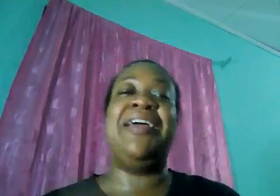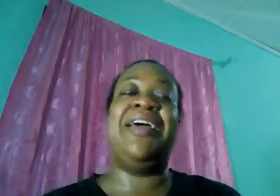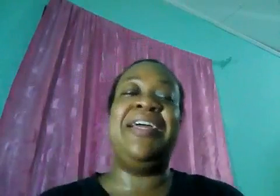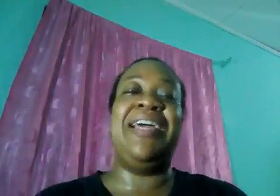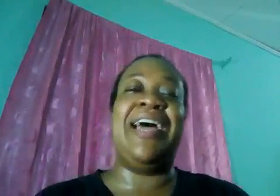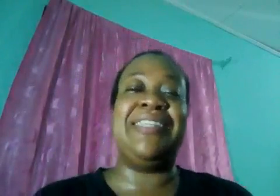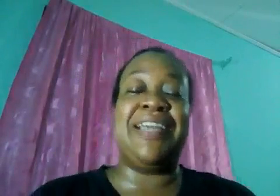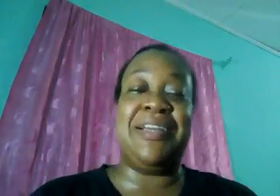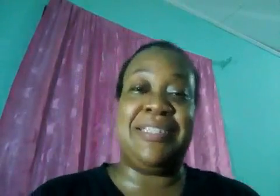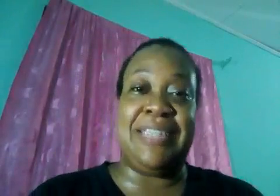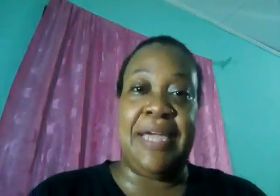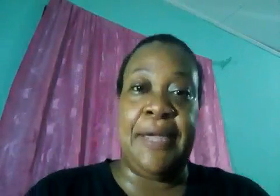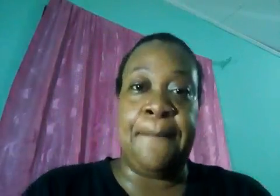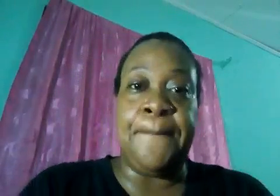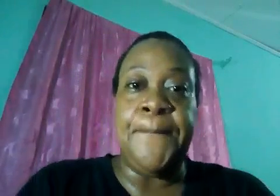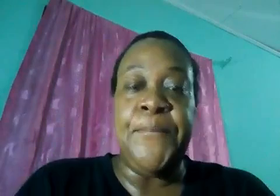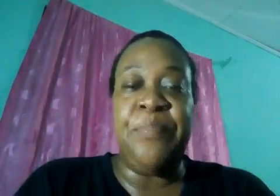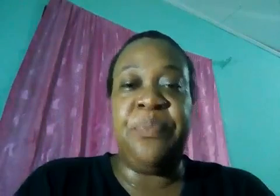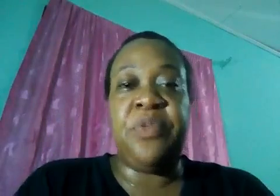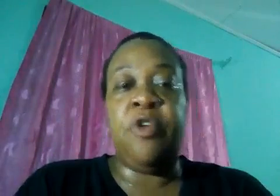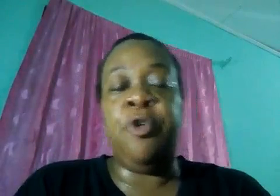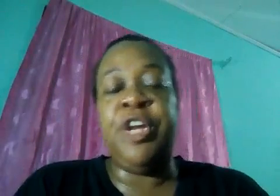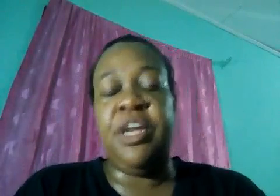Yeah, as I say, read your Bible.